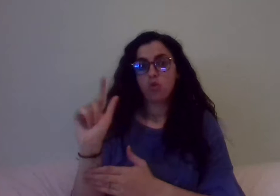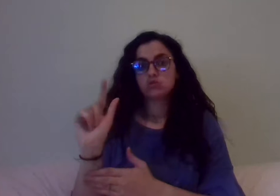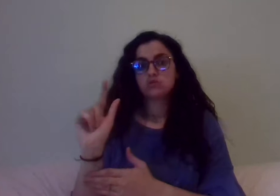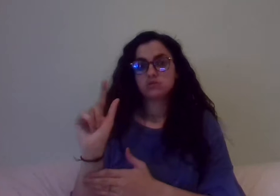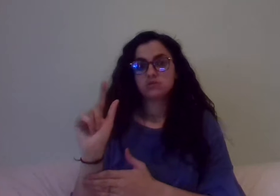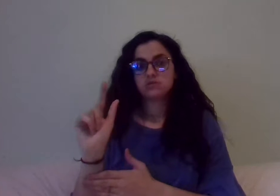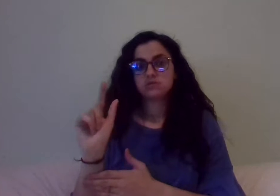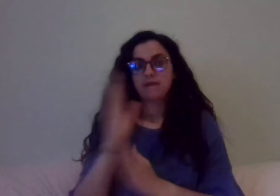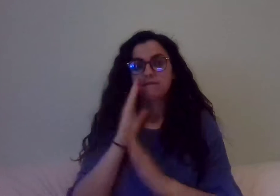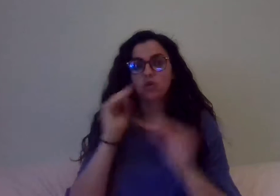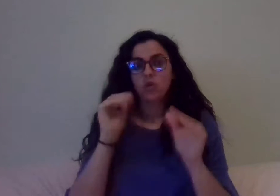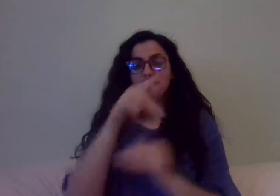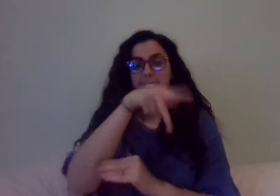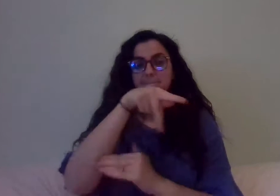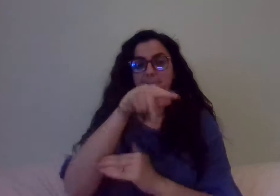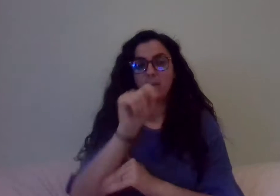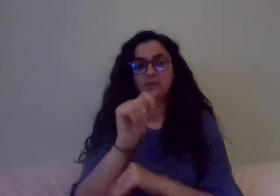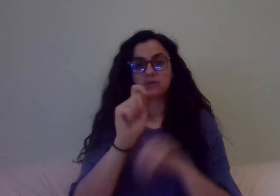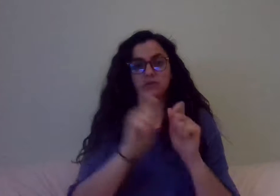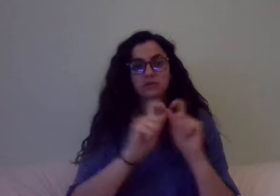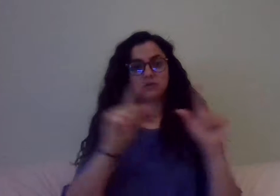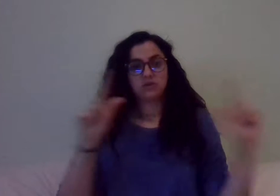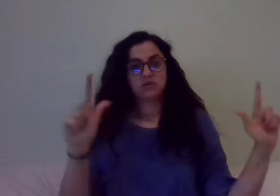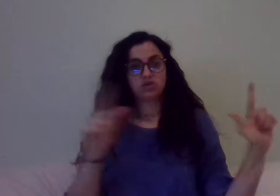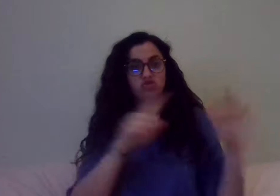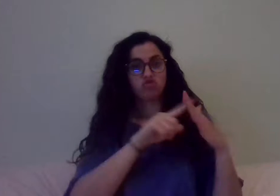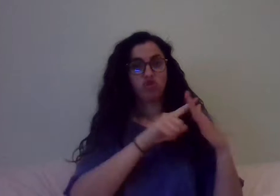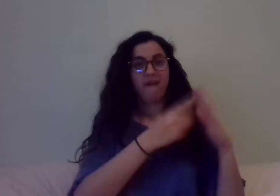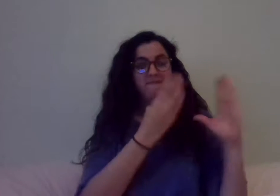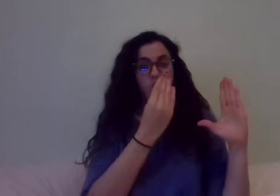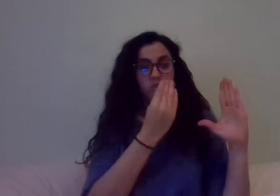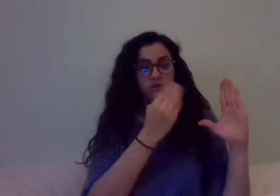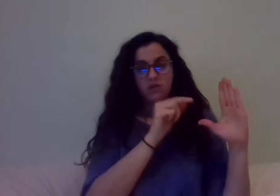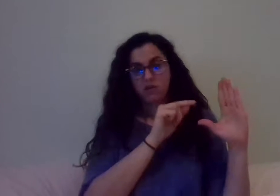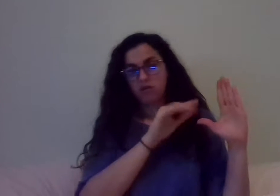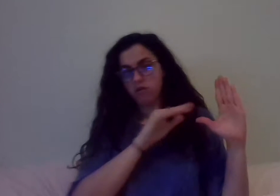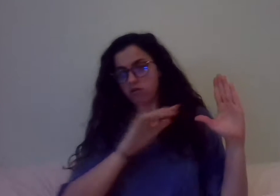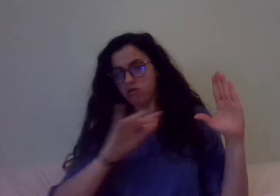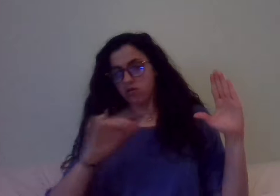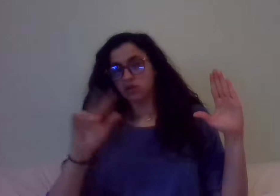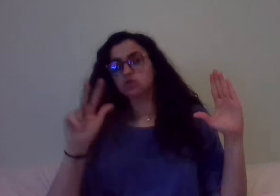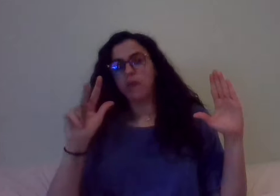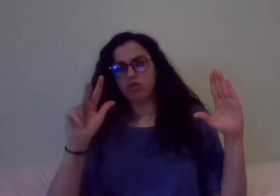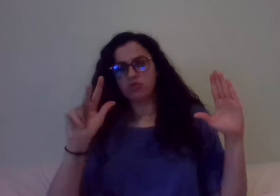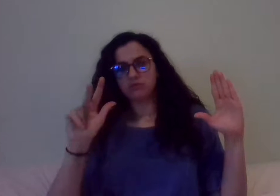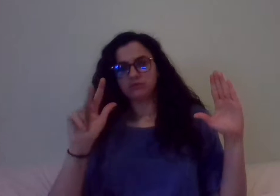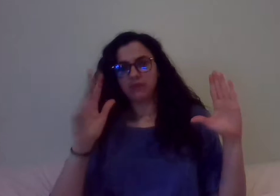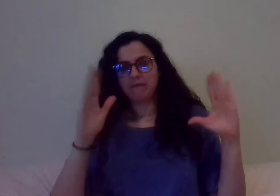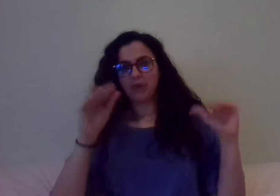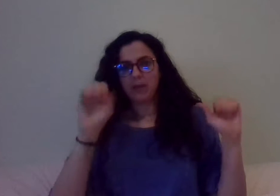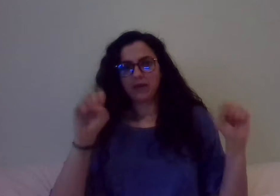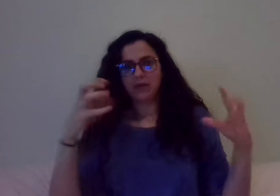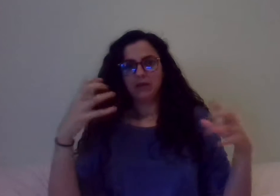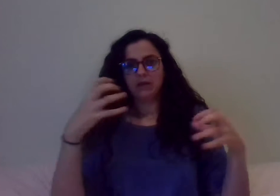PowerPoint presentation slides between 14 and 23. Hopefully I can get through all of them in under 15